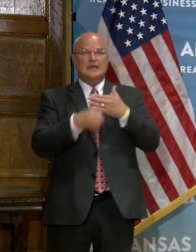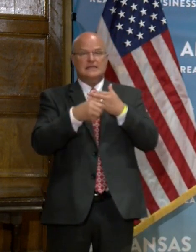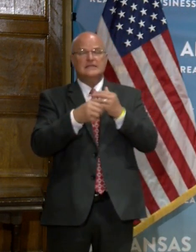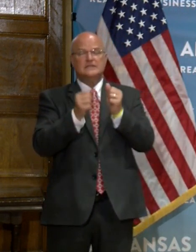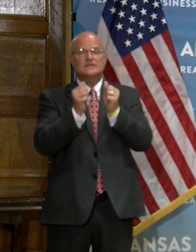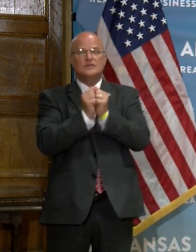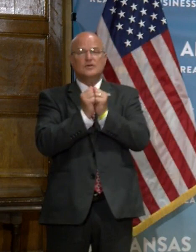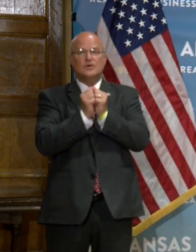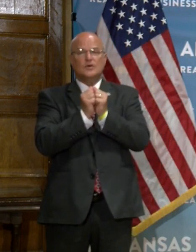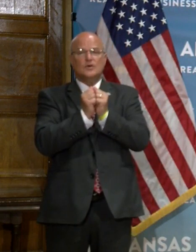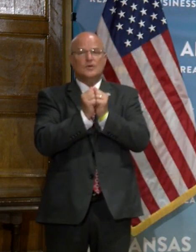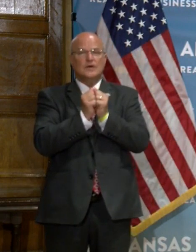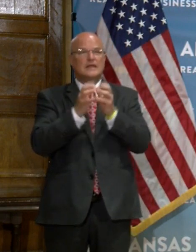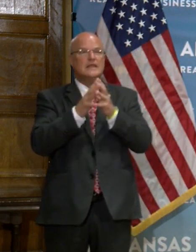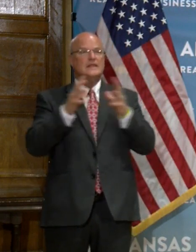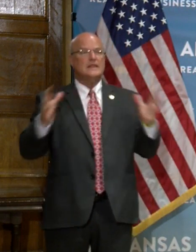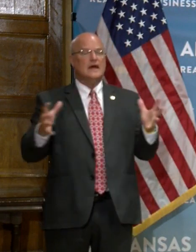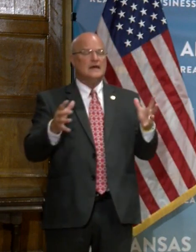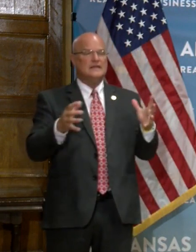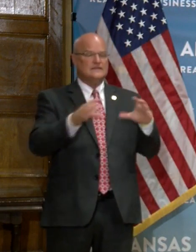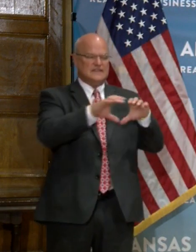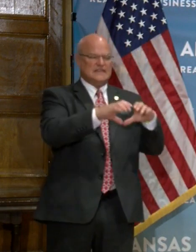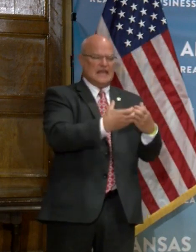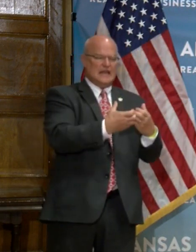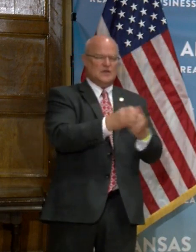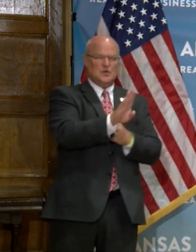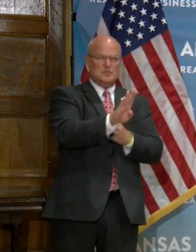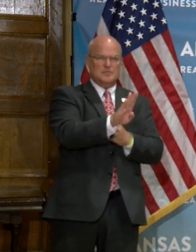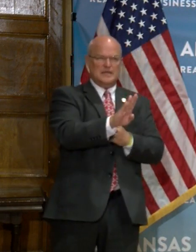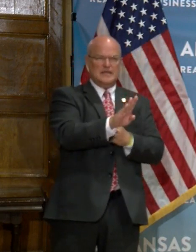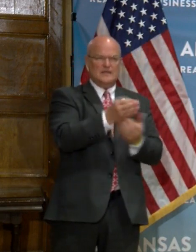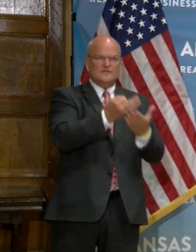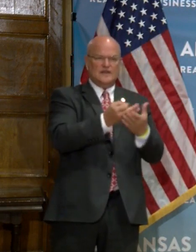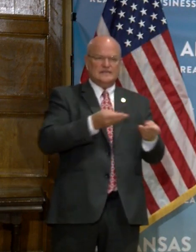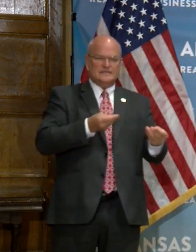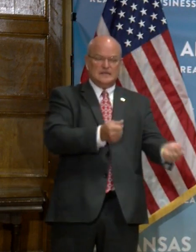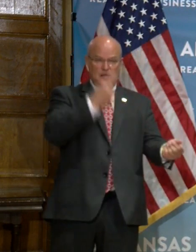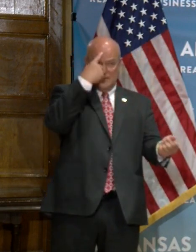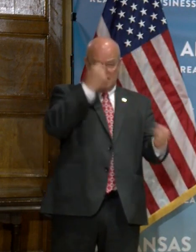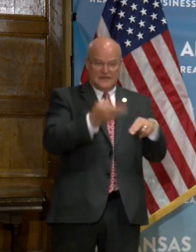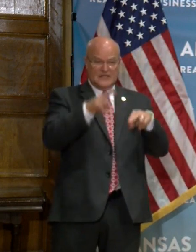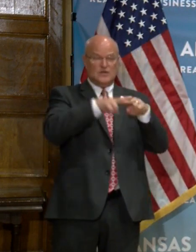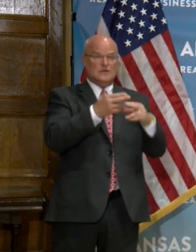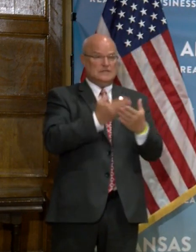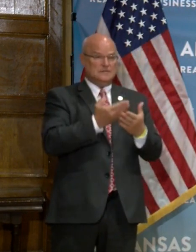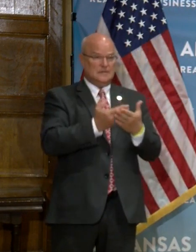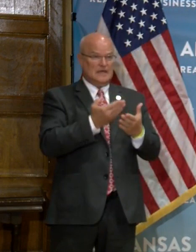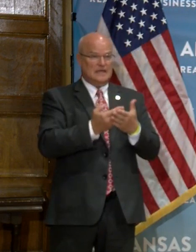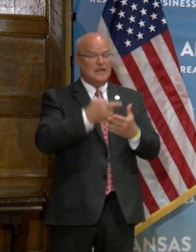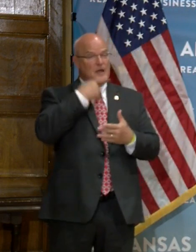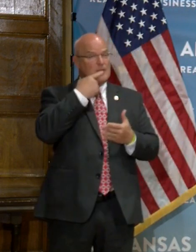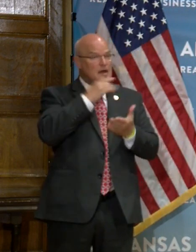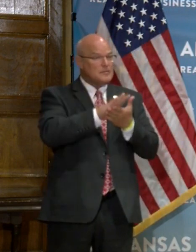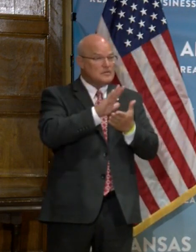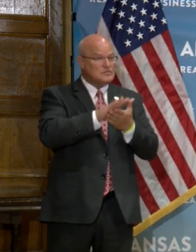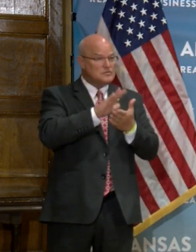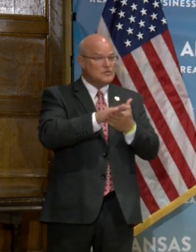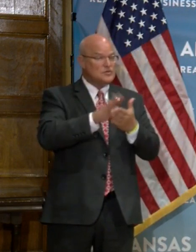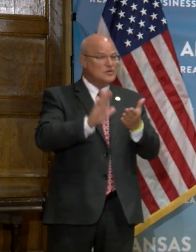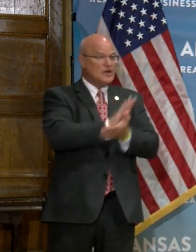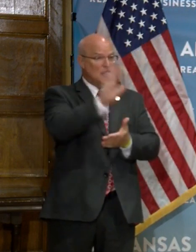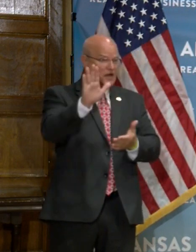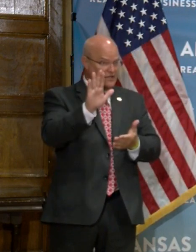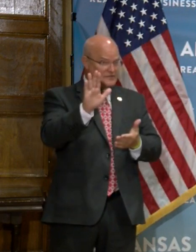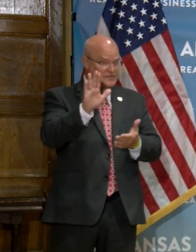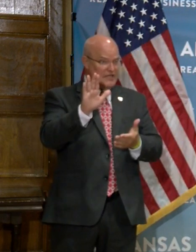to much of Category B being funded because of the increased revenue, public school fund, higher